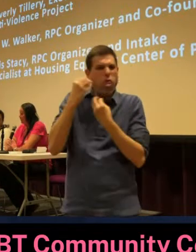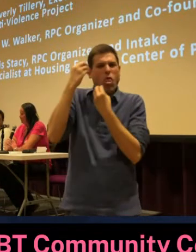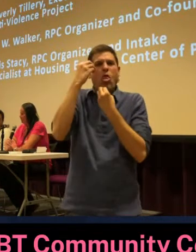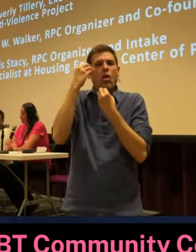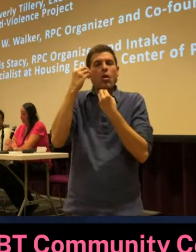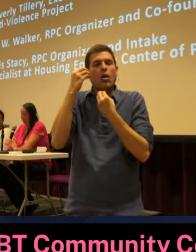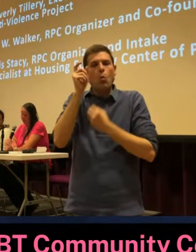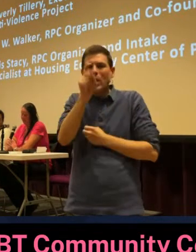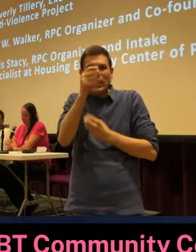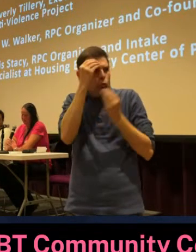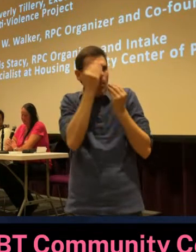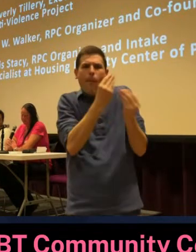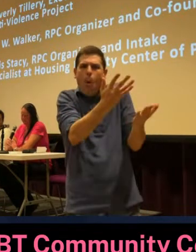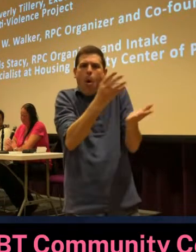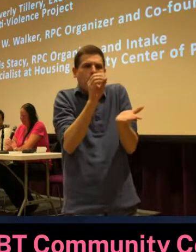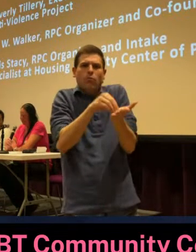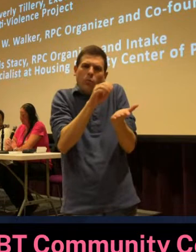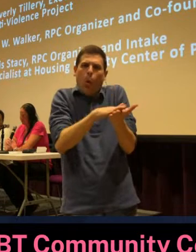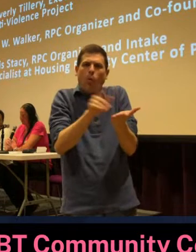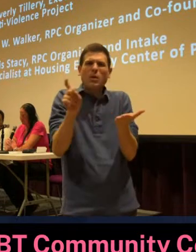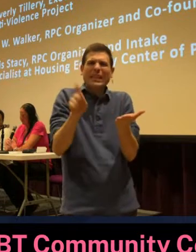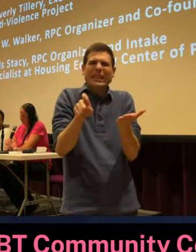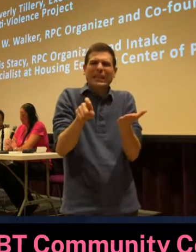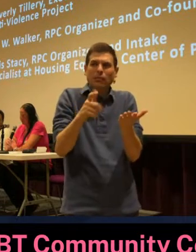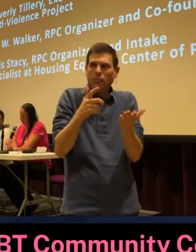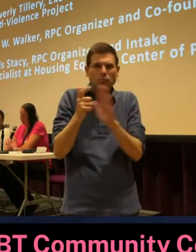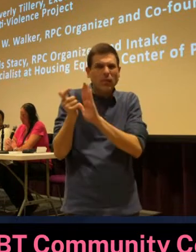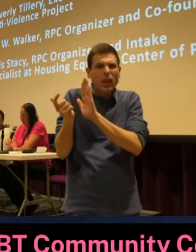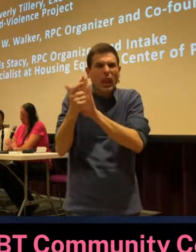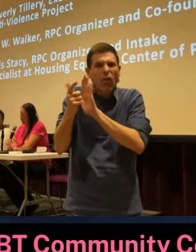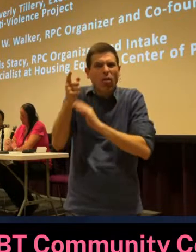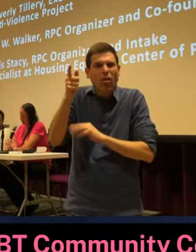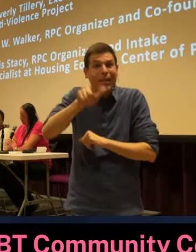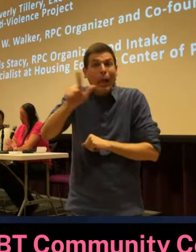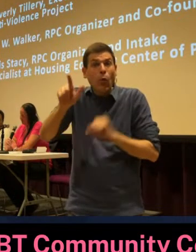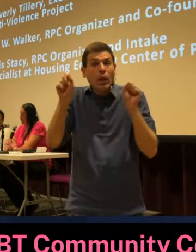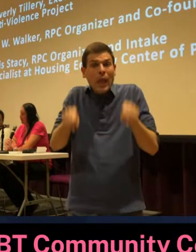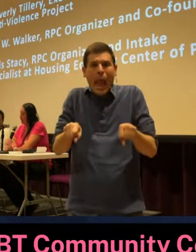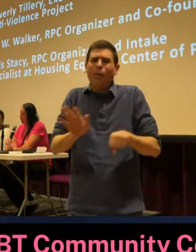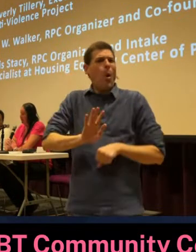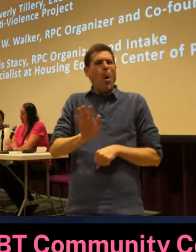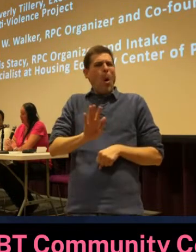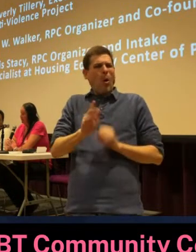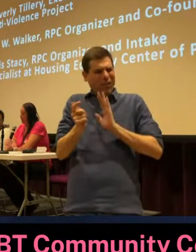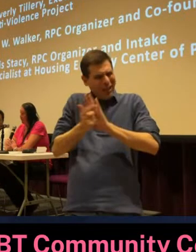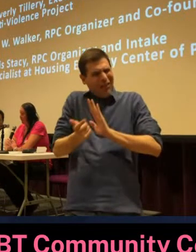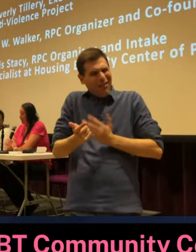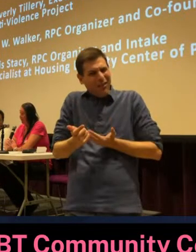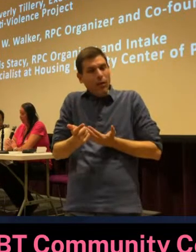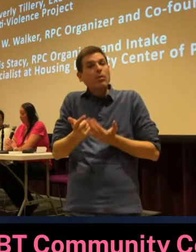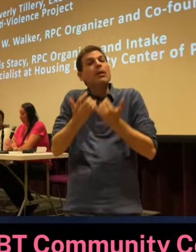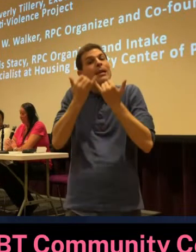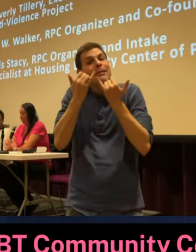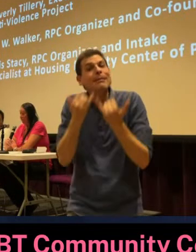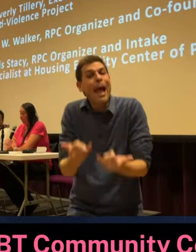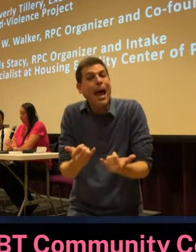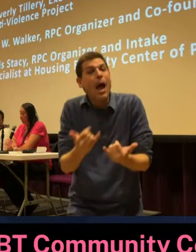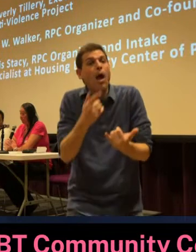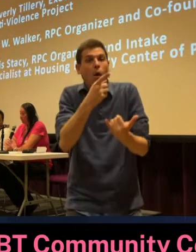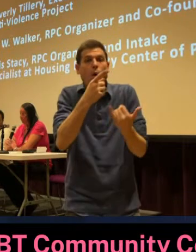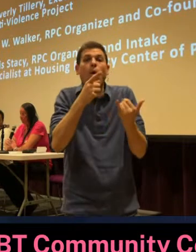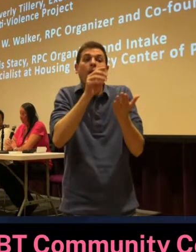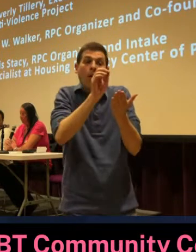law. And that's being enforced now. You go to HUD and put in a